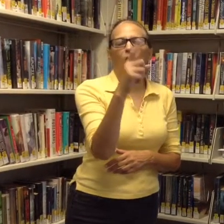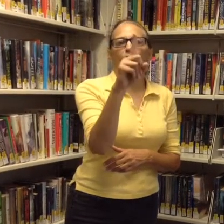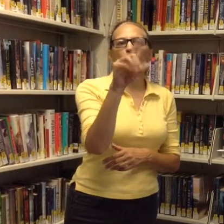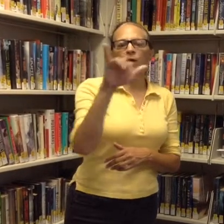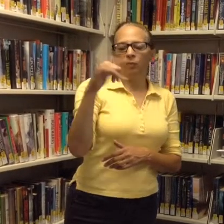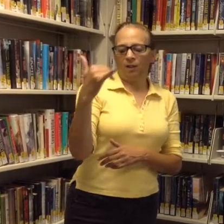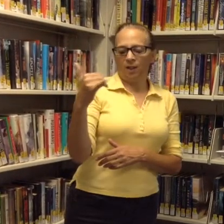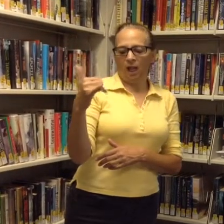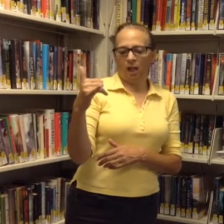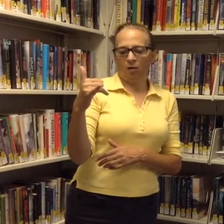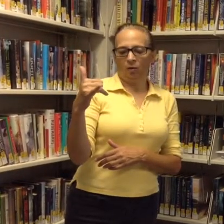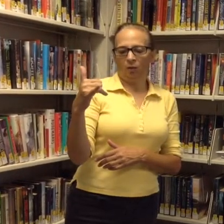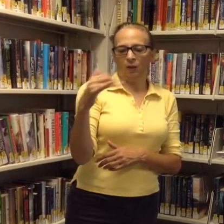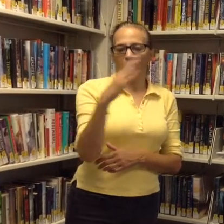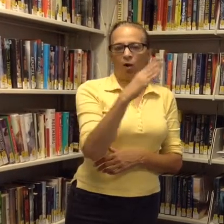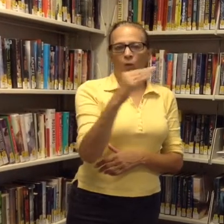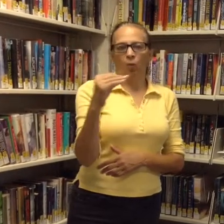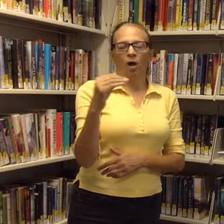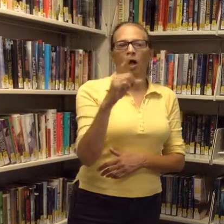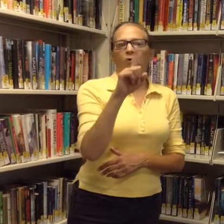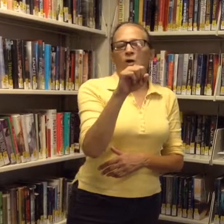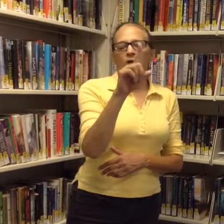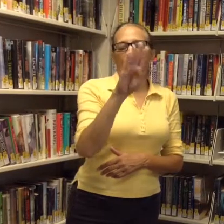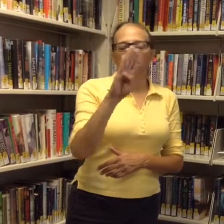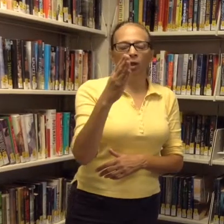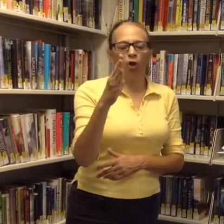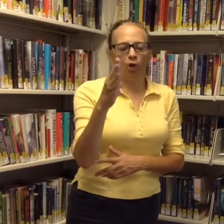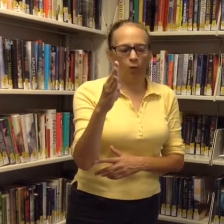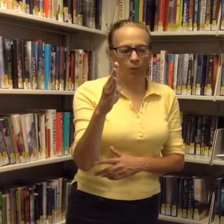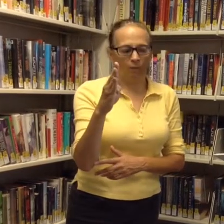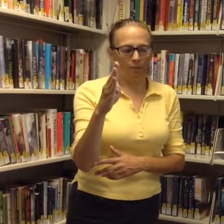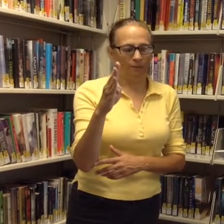one was yellow, and one was blue.